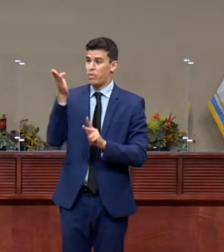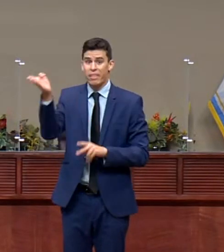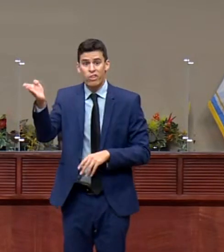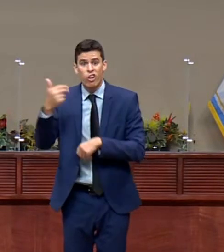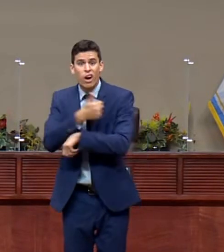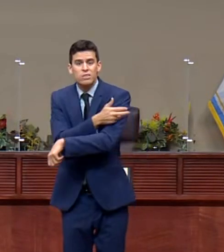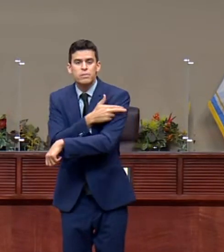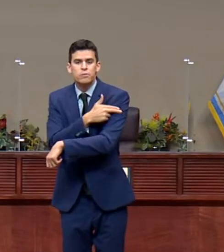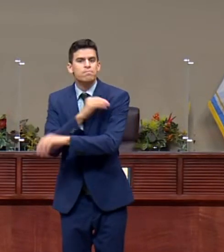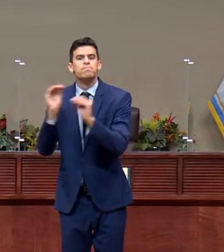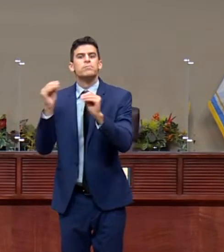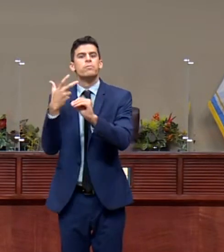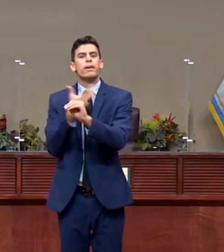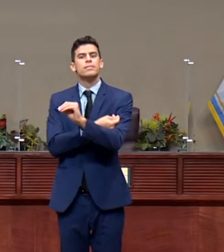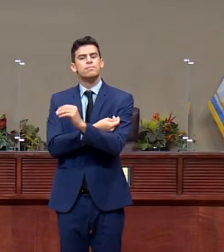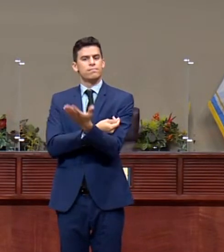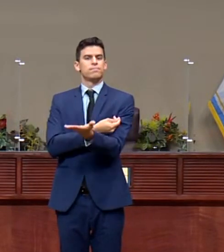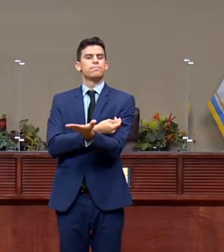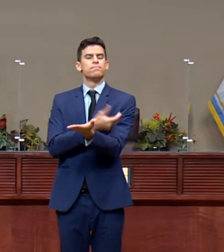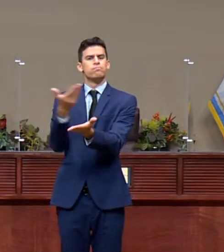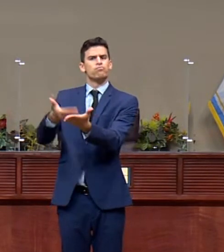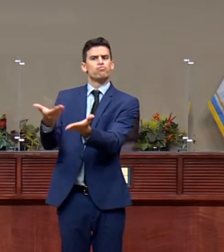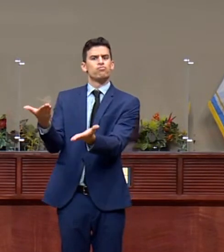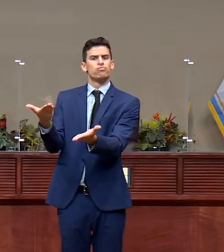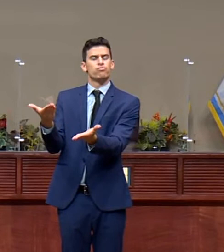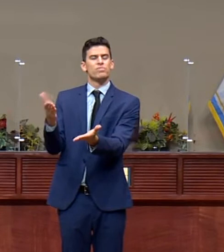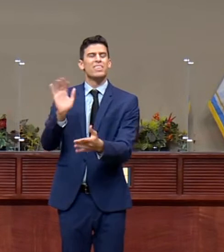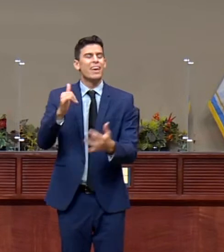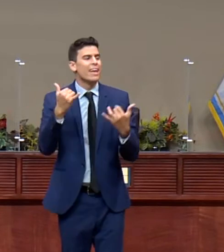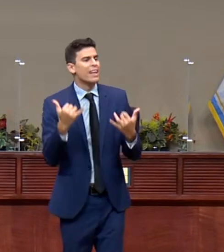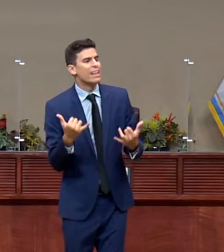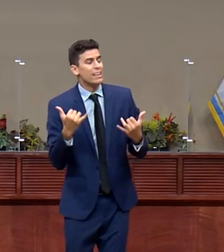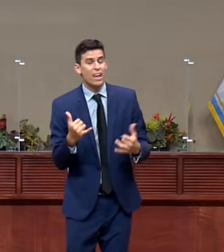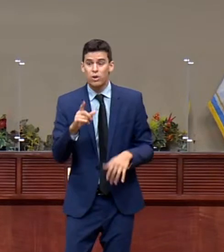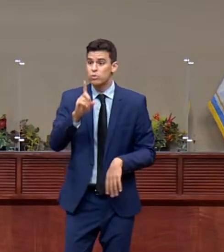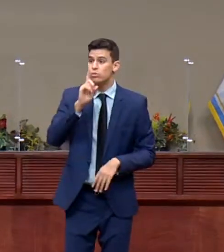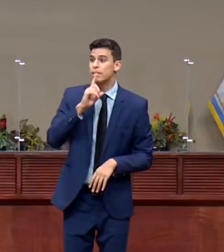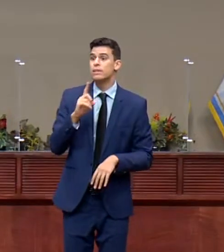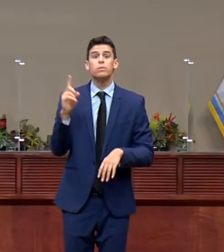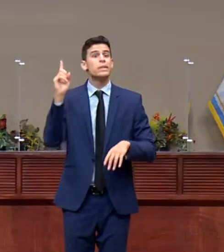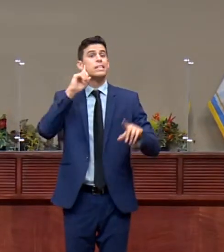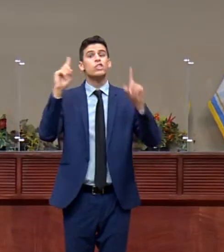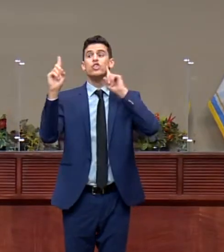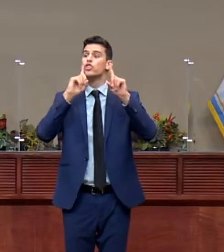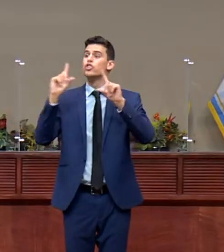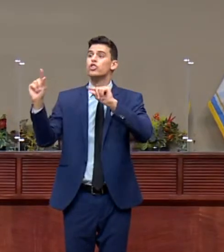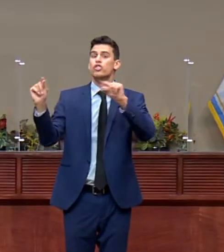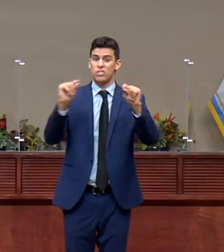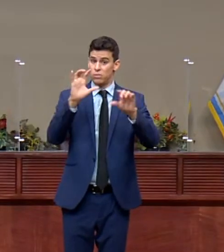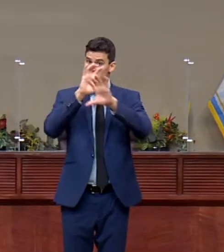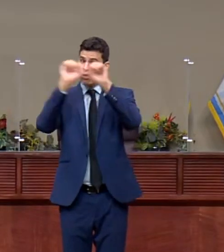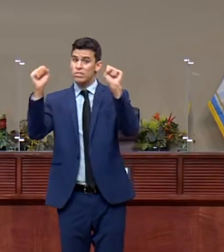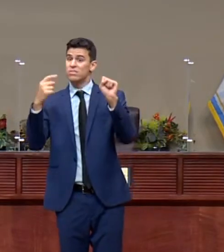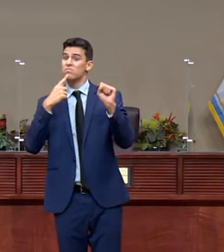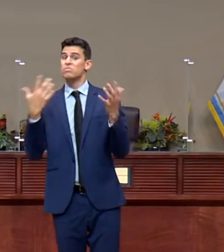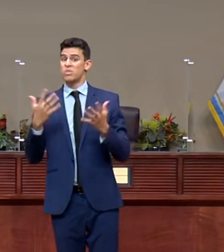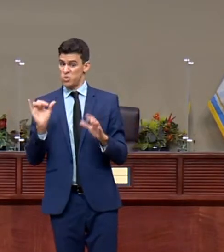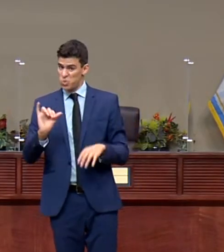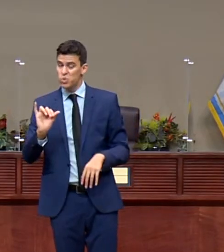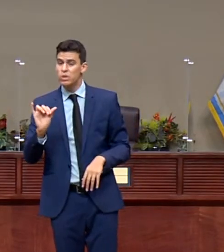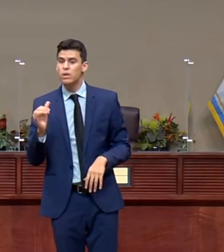The trouble, of course, now is that we're hearing the phrase, even from our president, saying that this is now a pandemic of